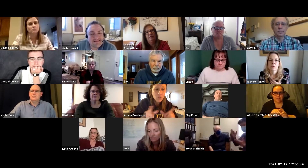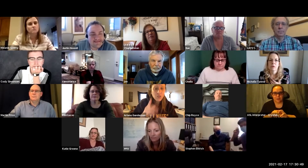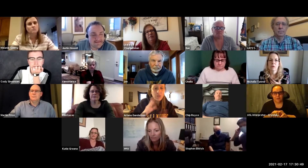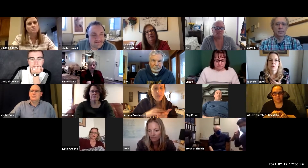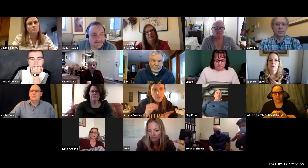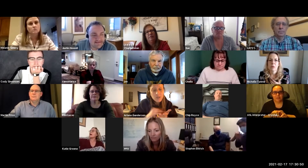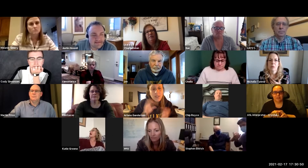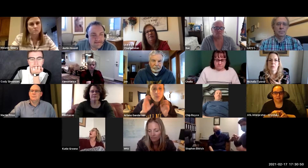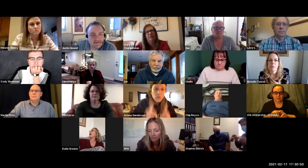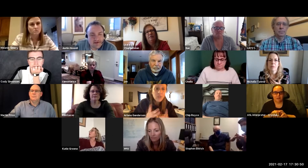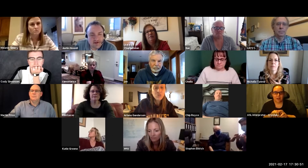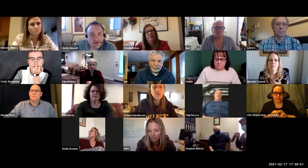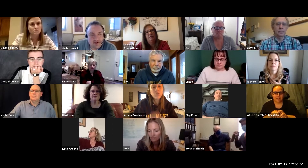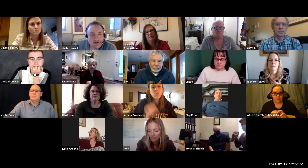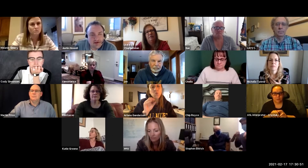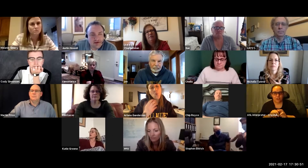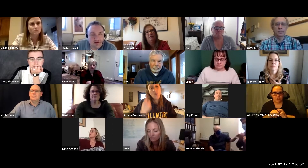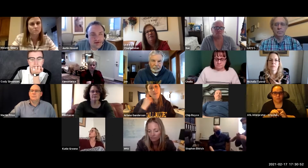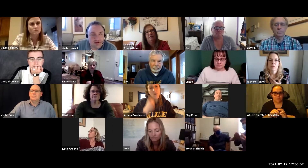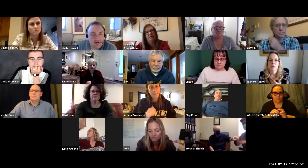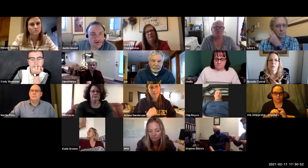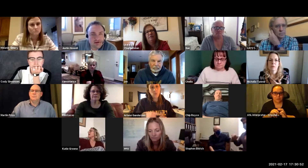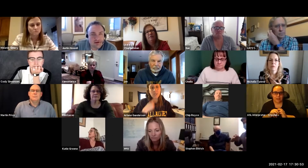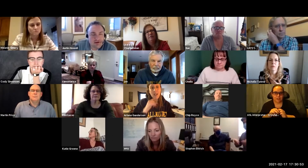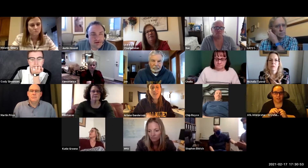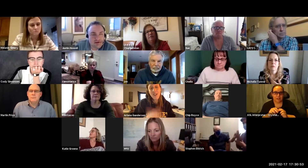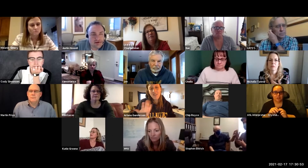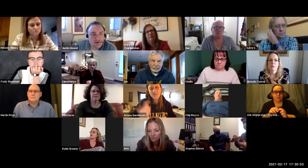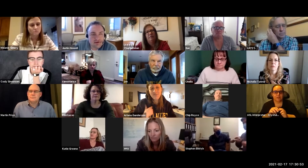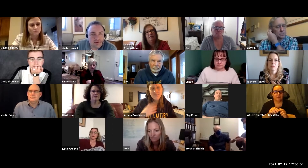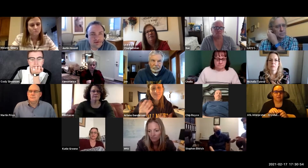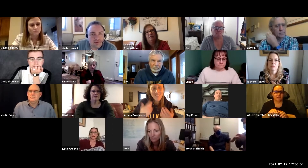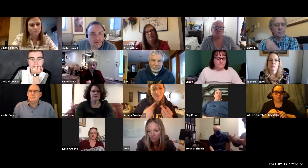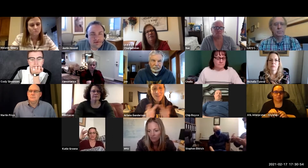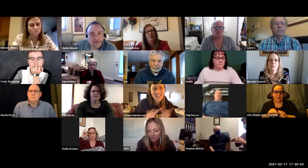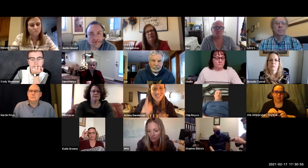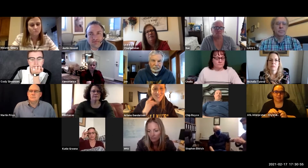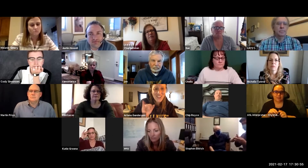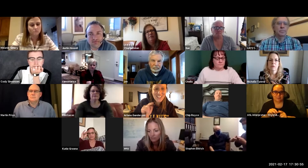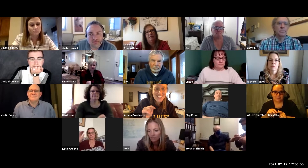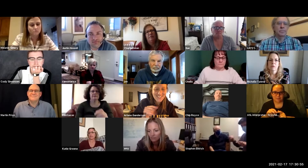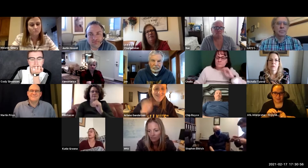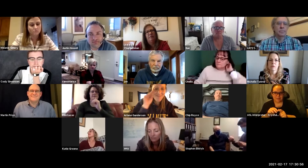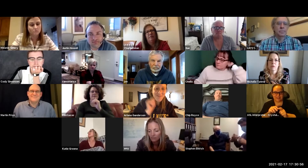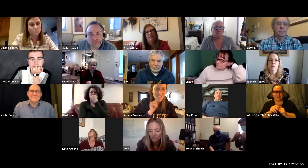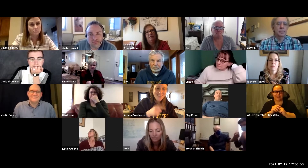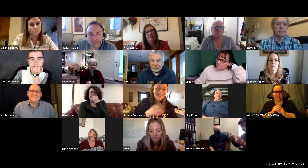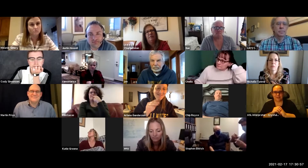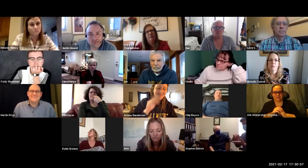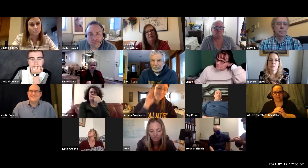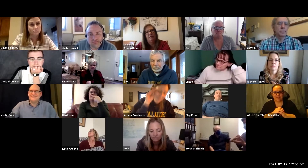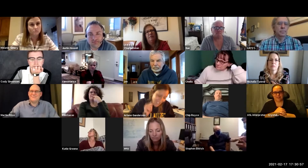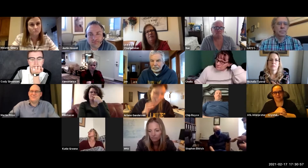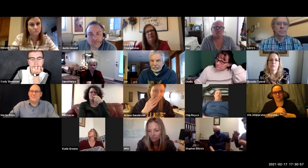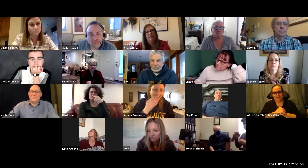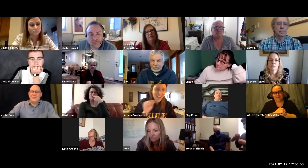kids and our youth a chance and their access to language and learning and education. So for me, that's what I would say, because that's the